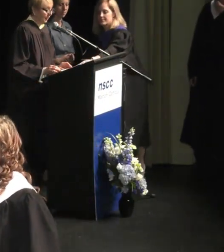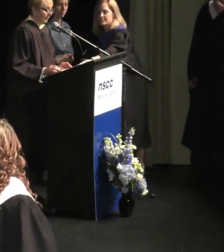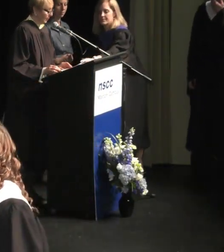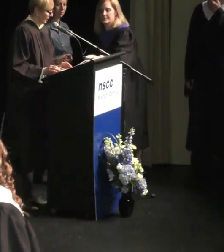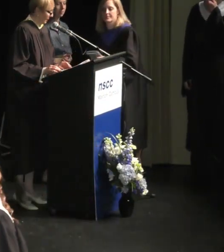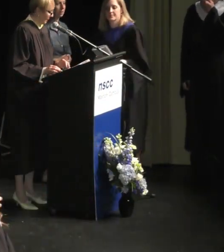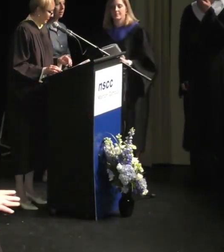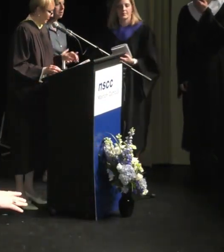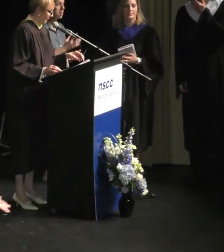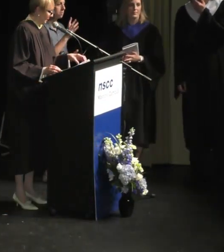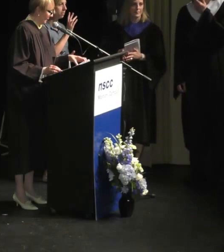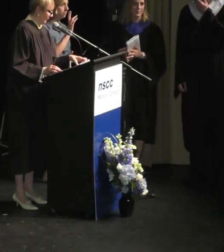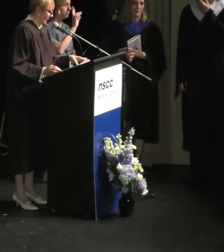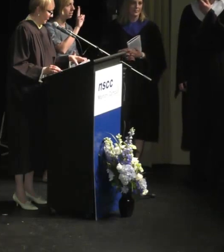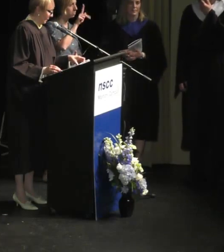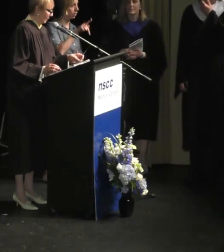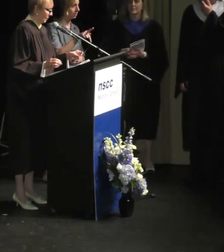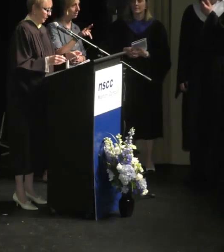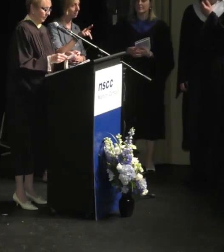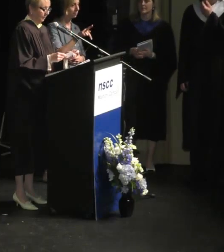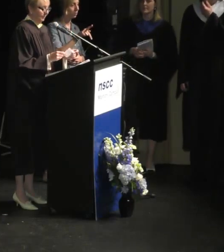Madam Vice President,